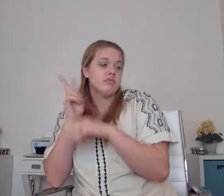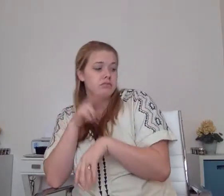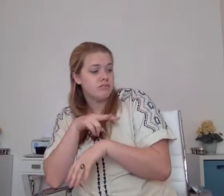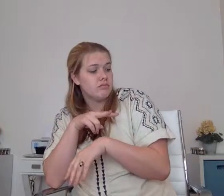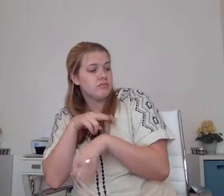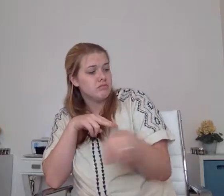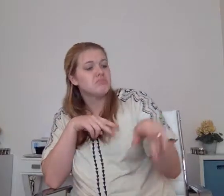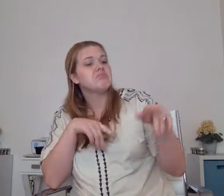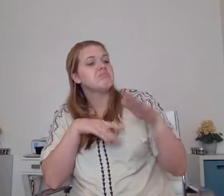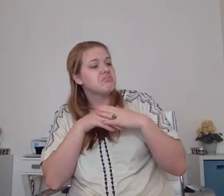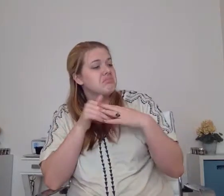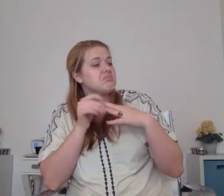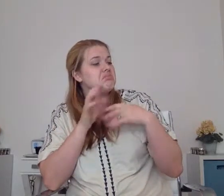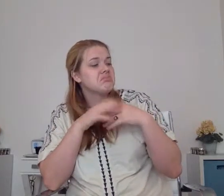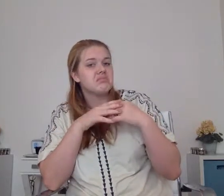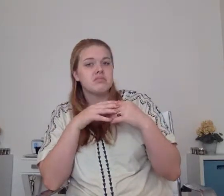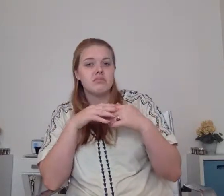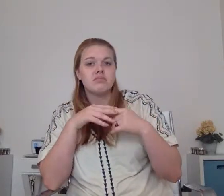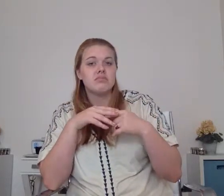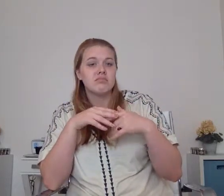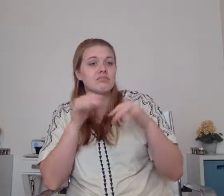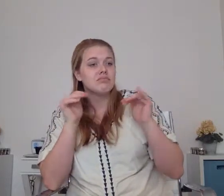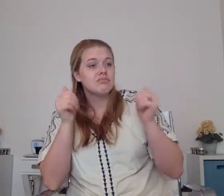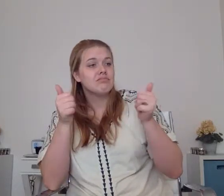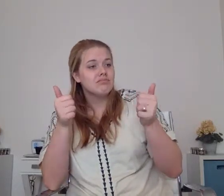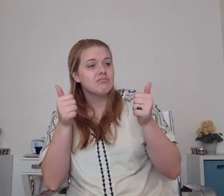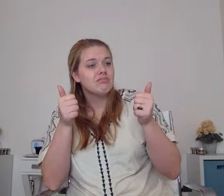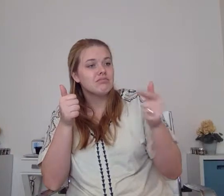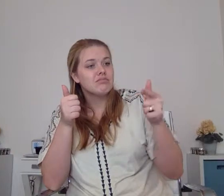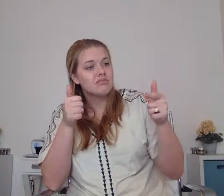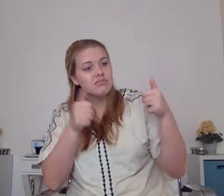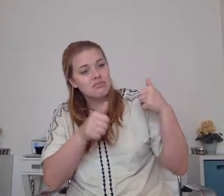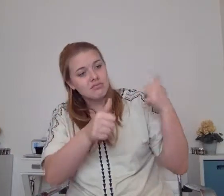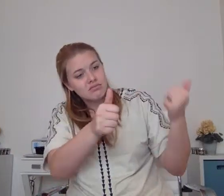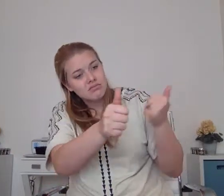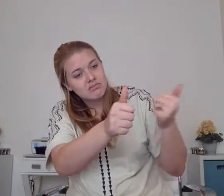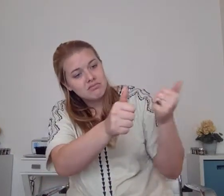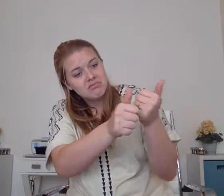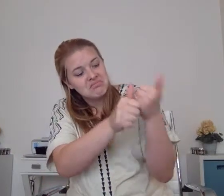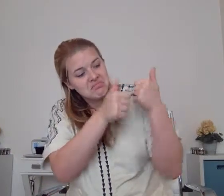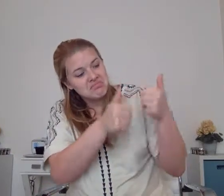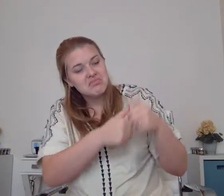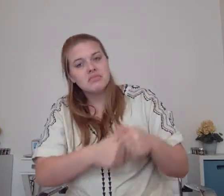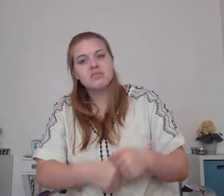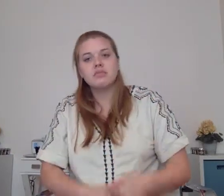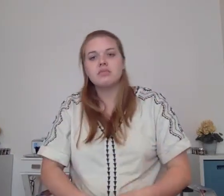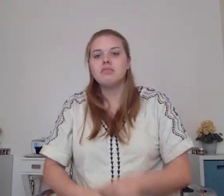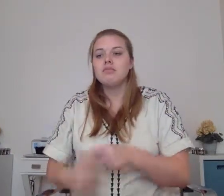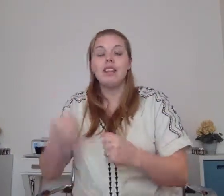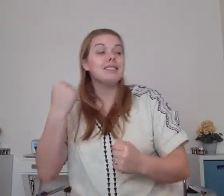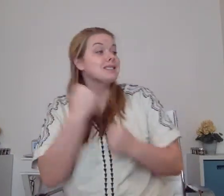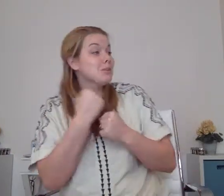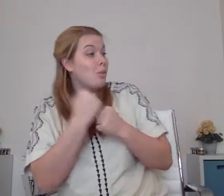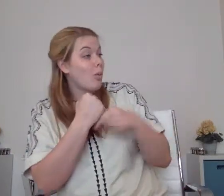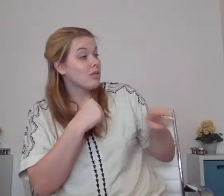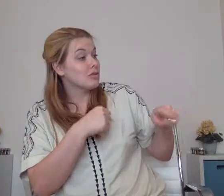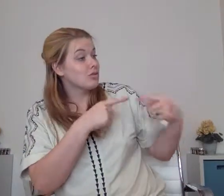and in the triumph of the liberal order. They could support the struggles of other people elsewhere, but